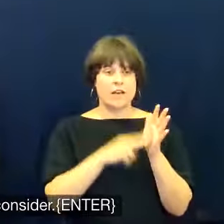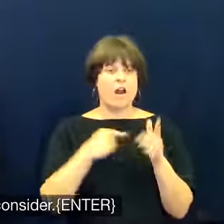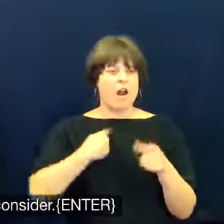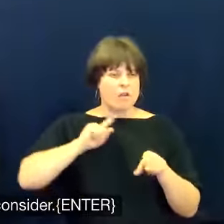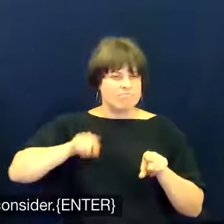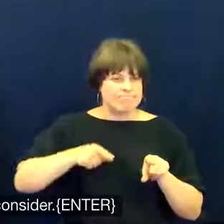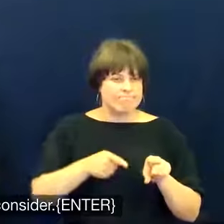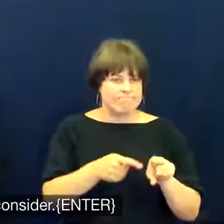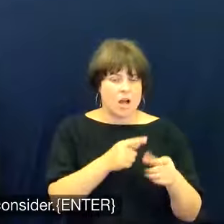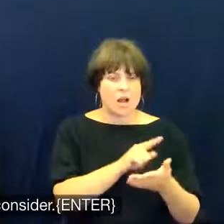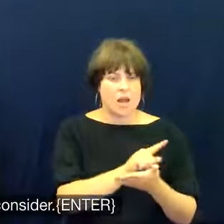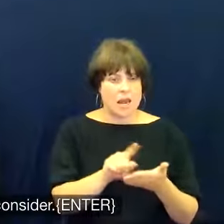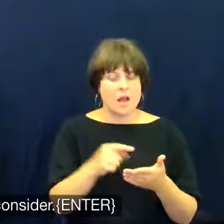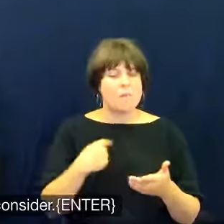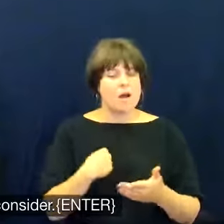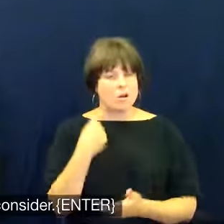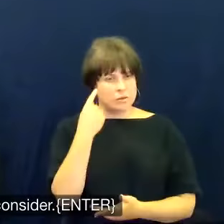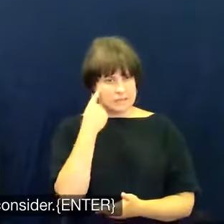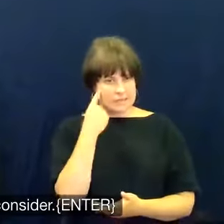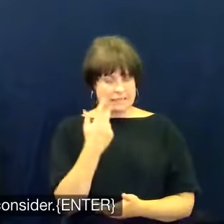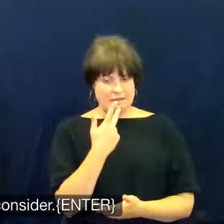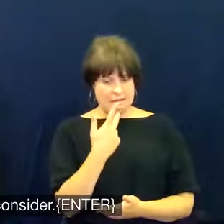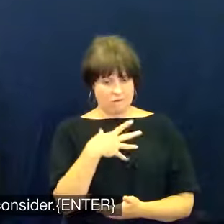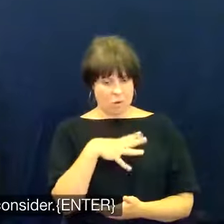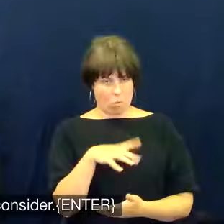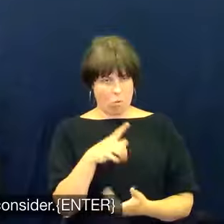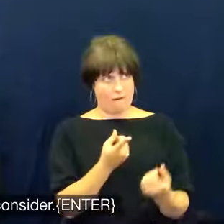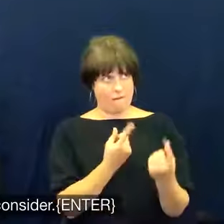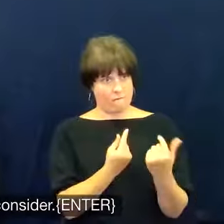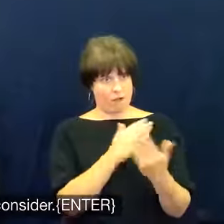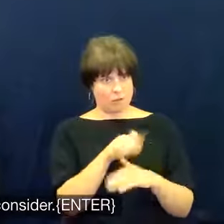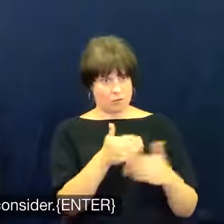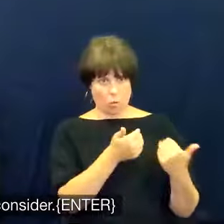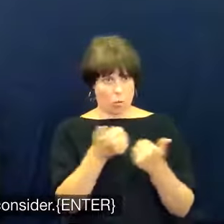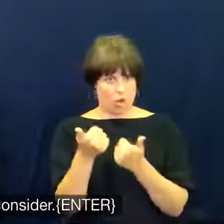later, but was thinking where people go for advice about wellbeing.